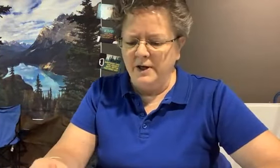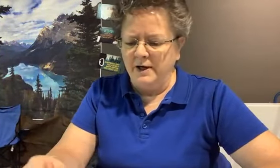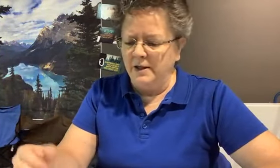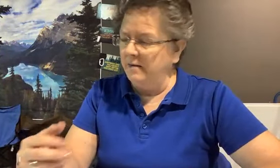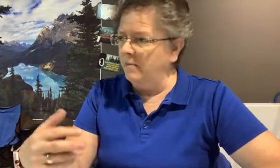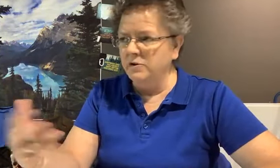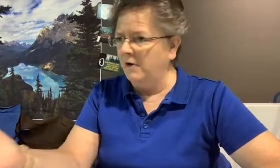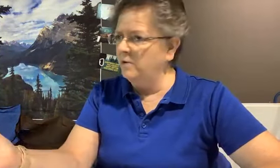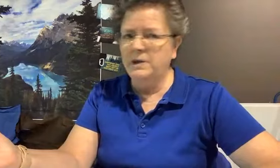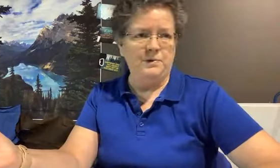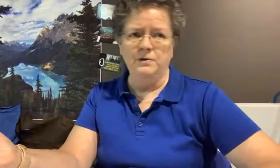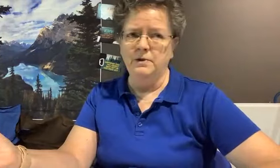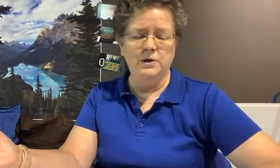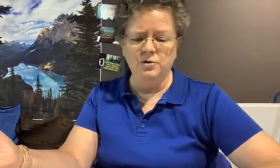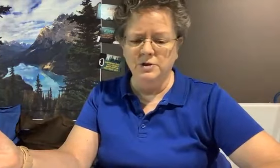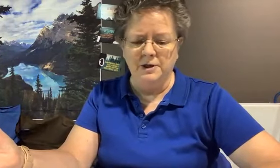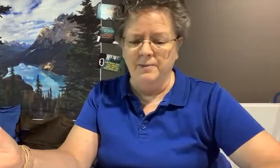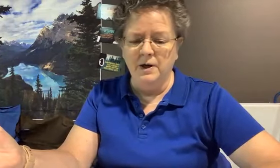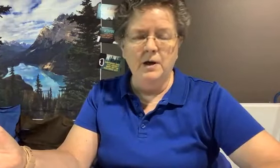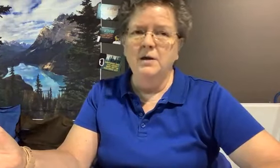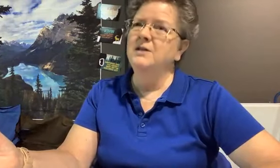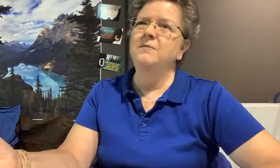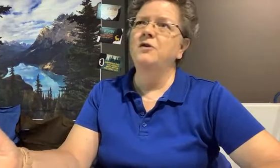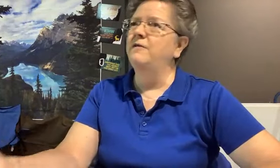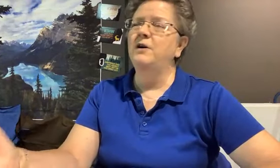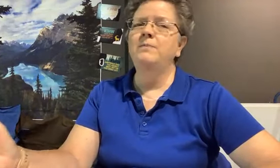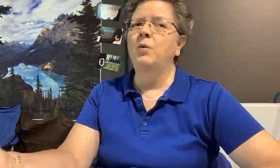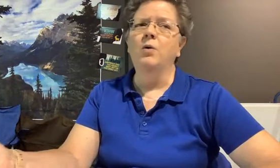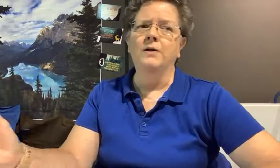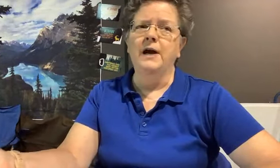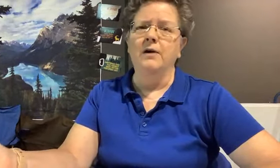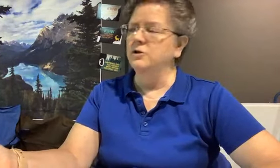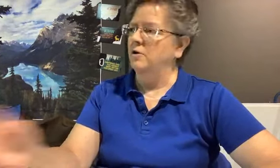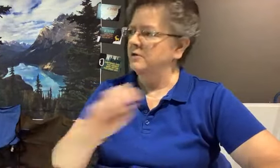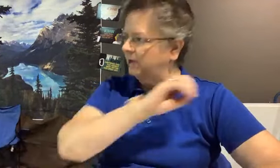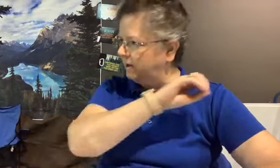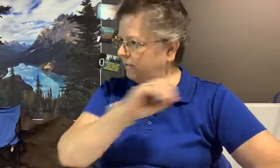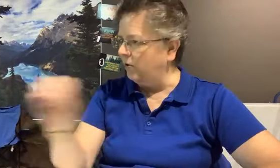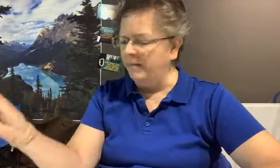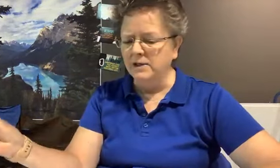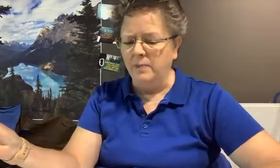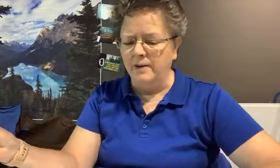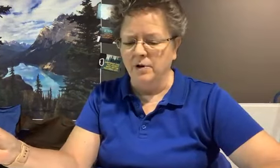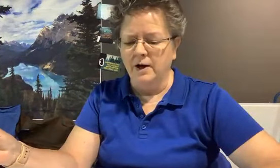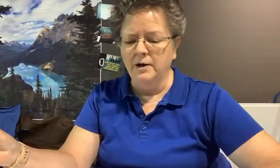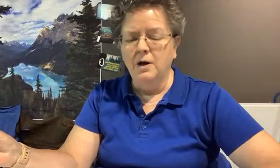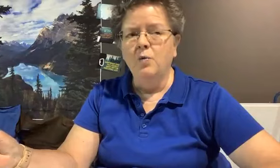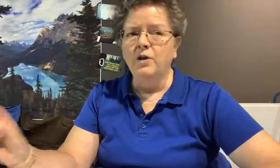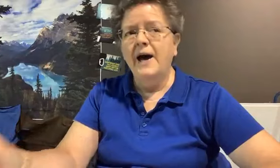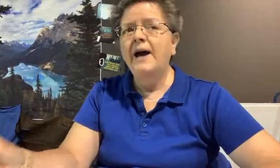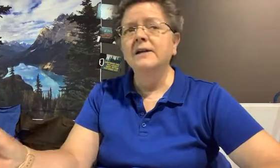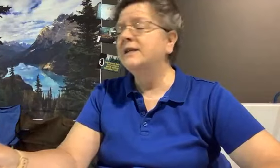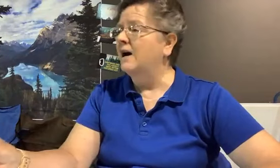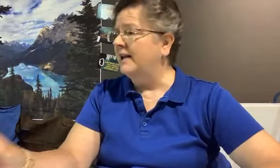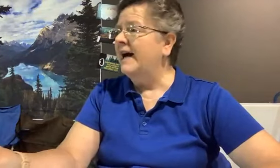everything. And then most of all the people in Jerusalem, except for the very poor and the outskirts, ended up going back to Babylon. Well, that exile